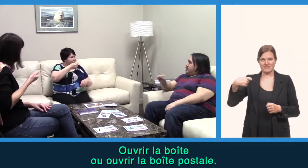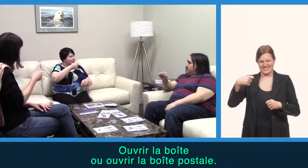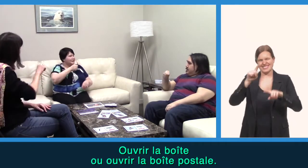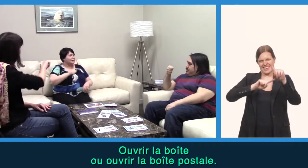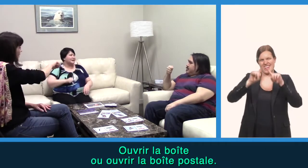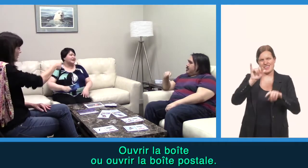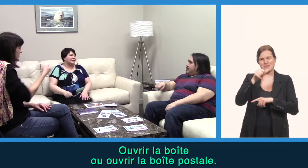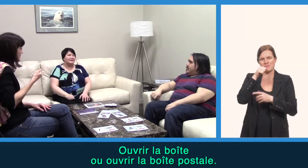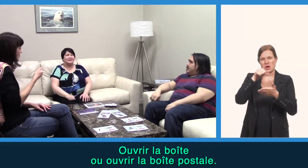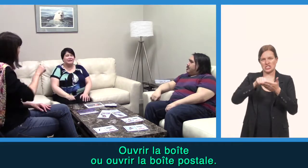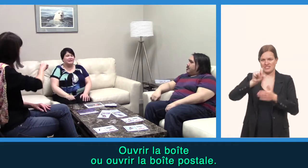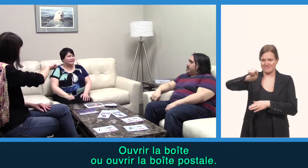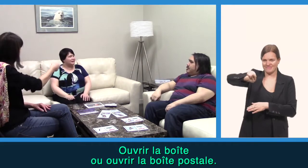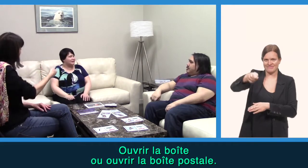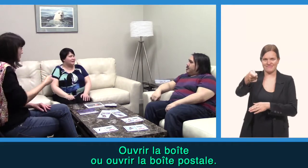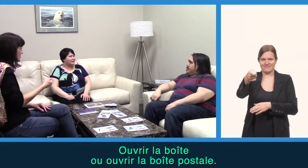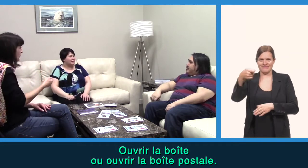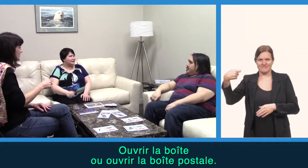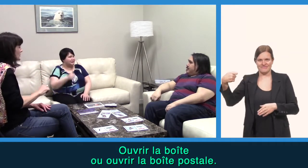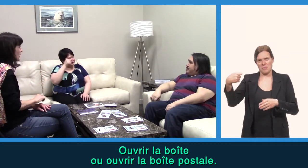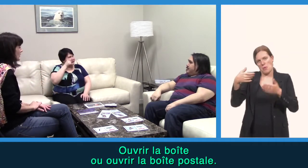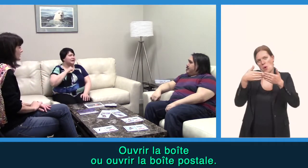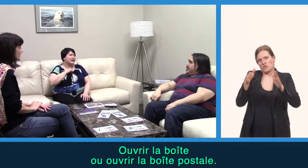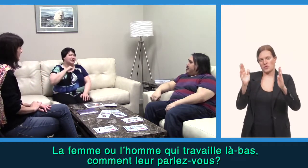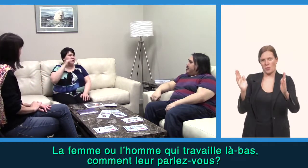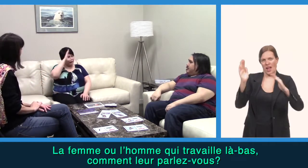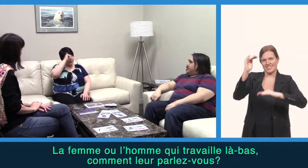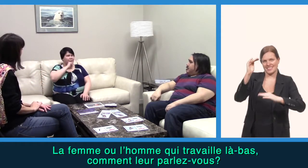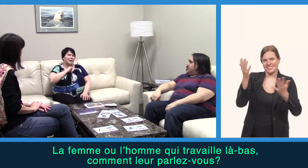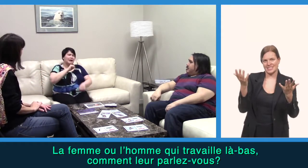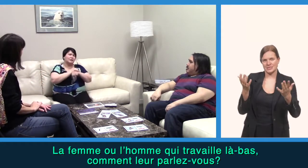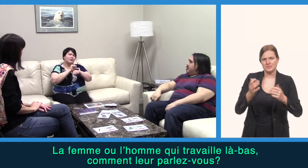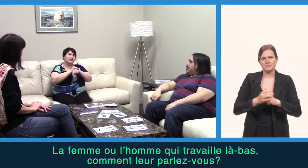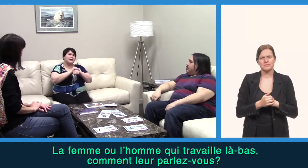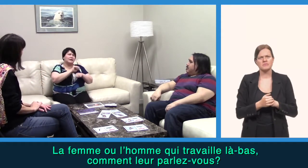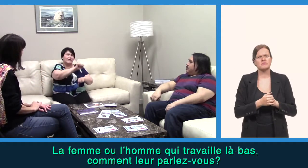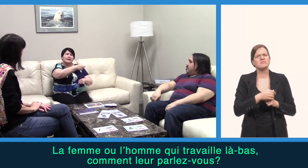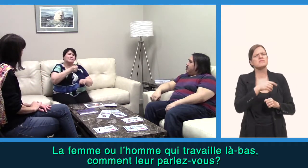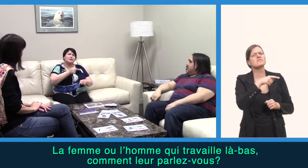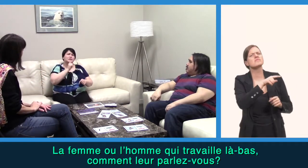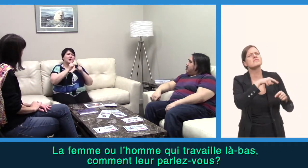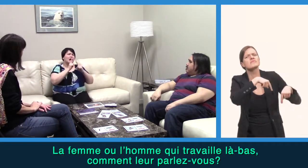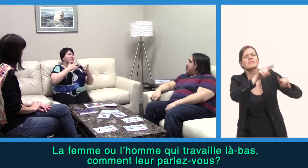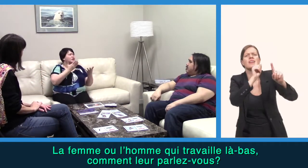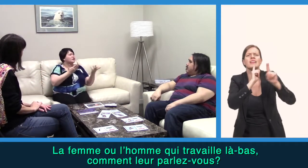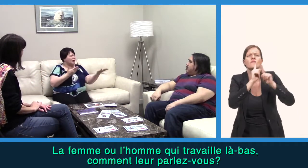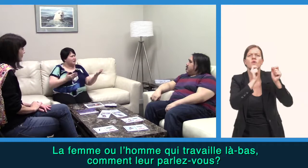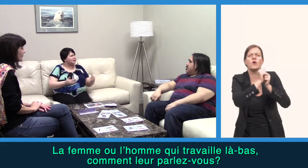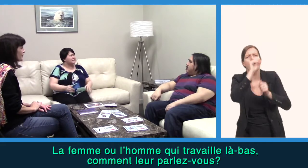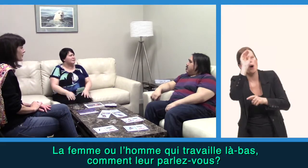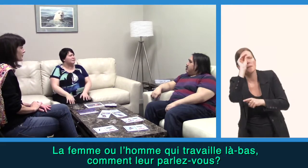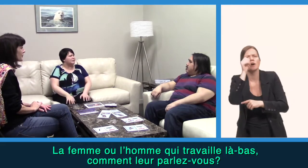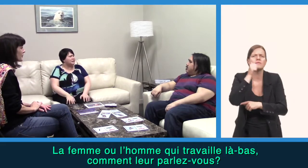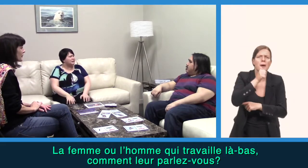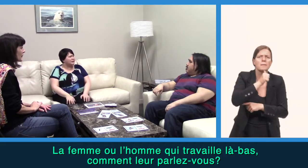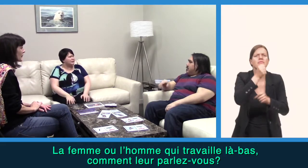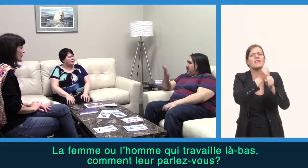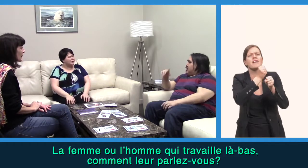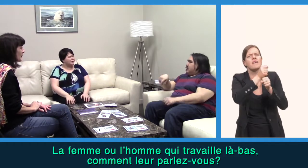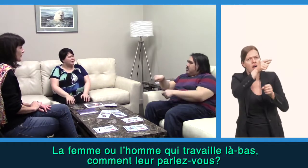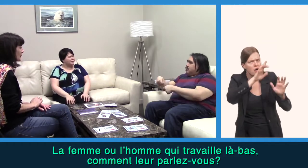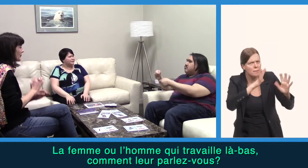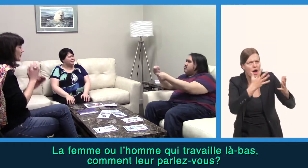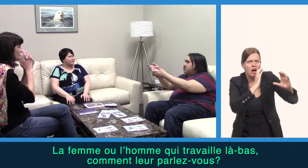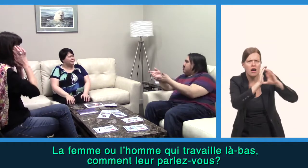Oh, this is the box, the opening the post office box. The lady or the man working there at the post, how do you talk to them?